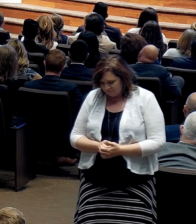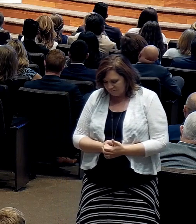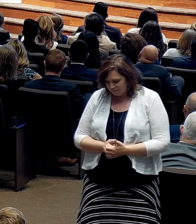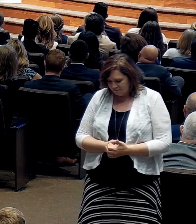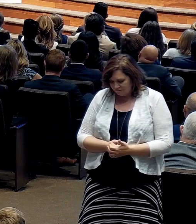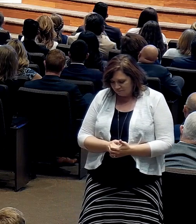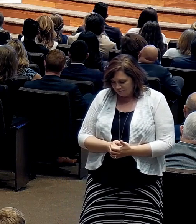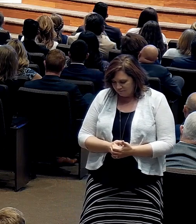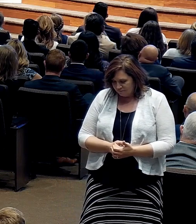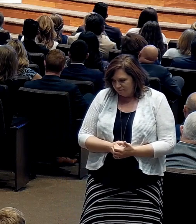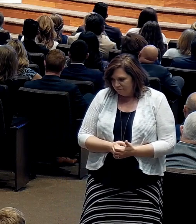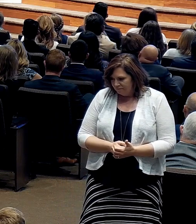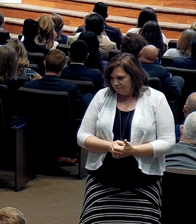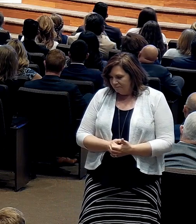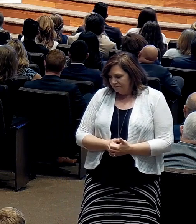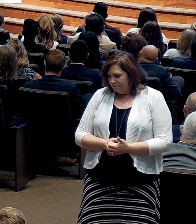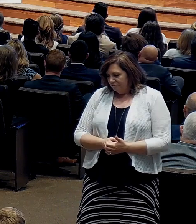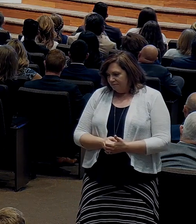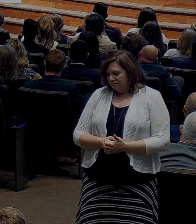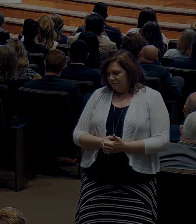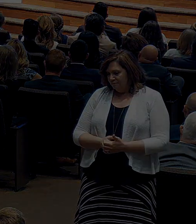Forever I will